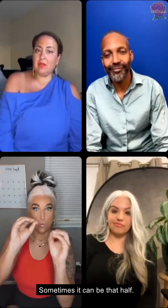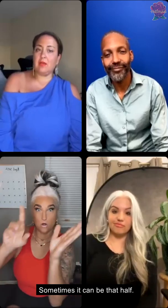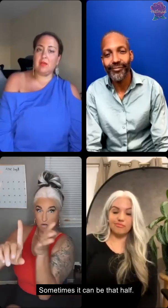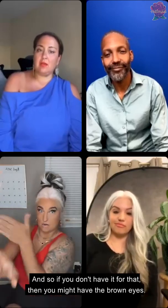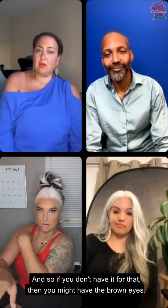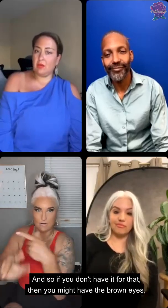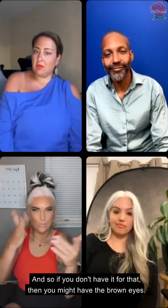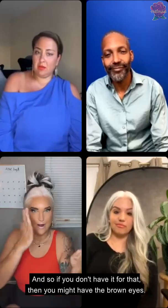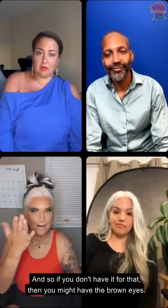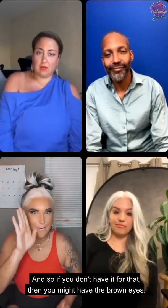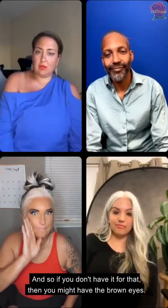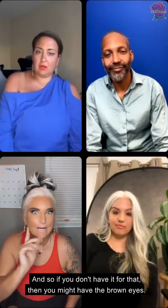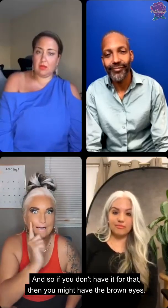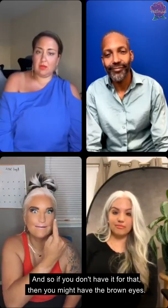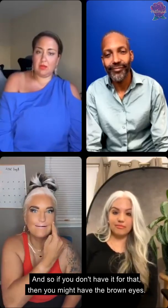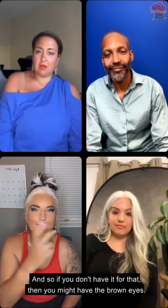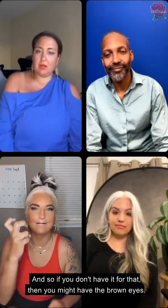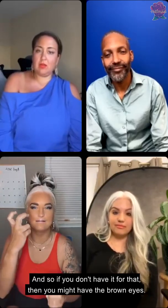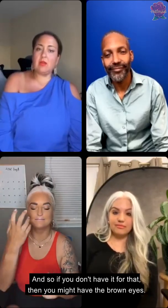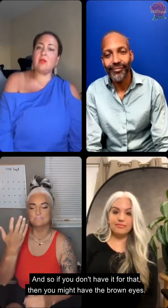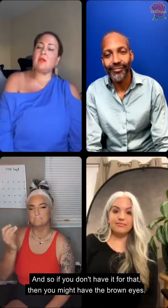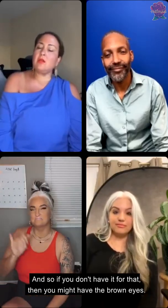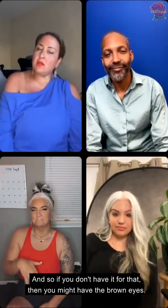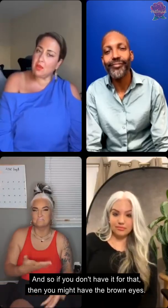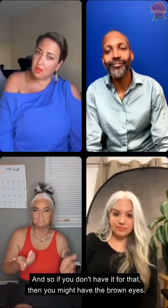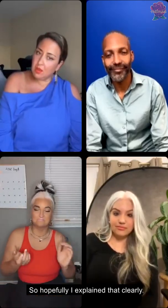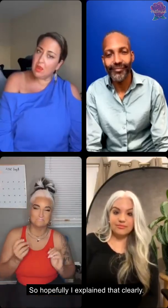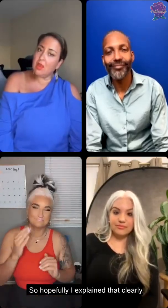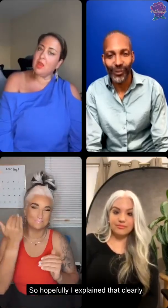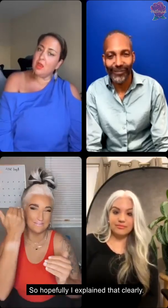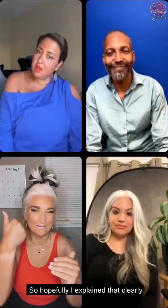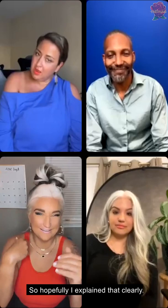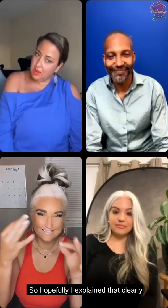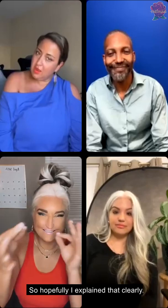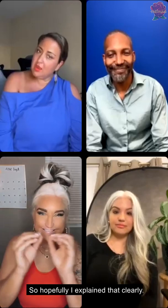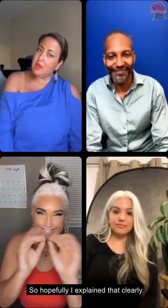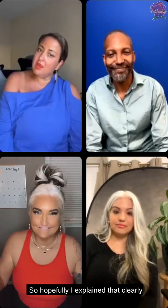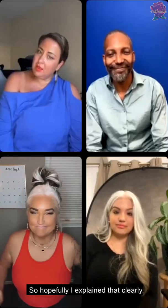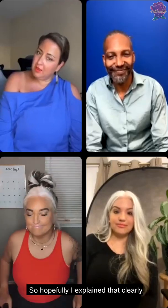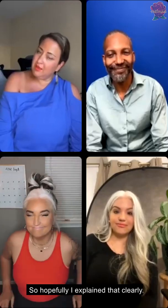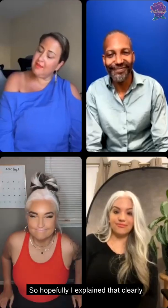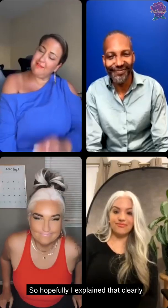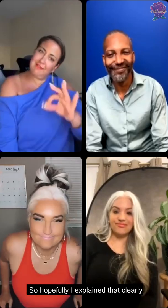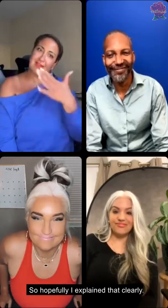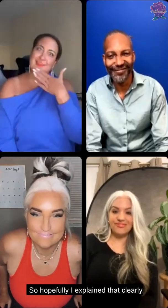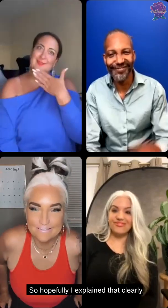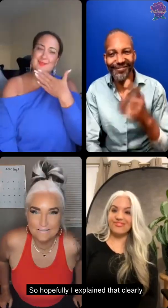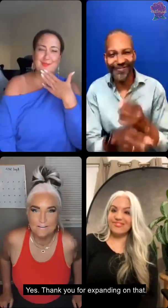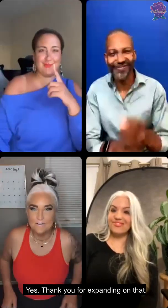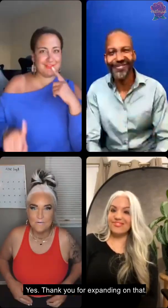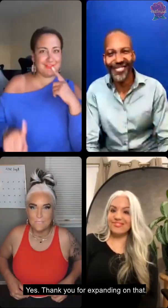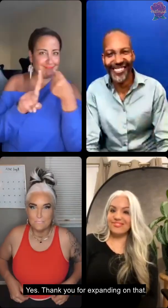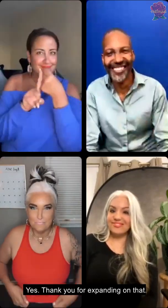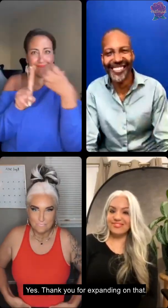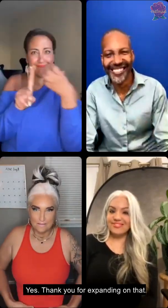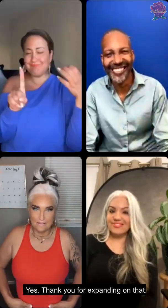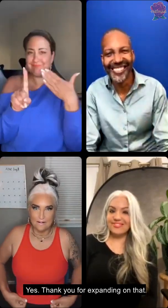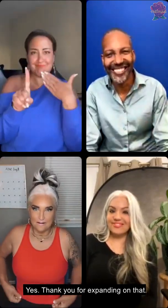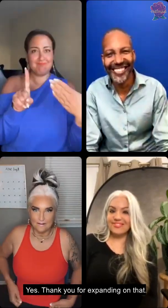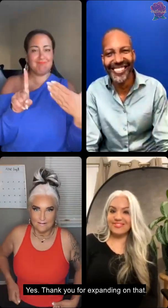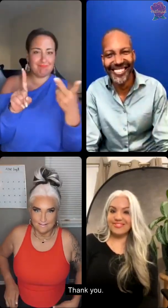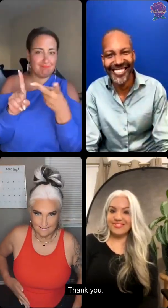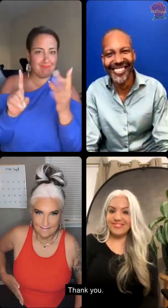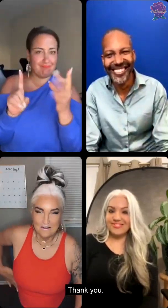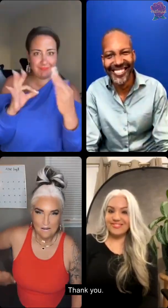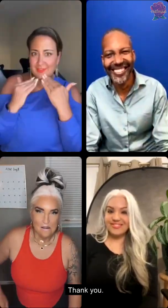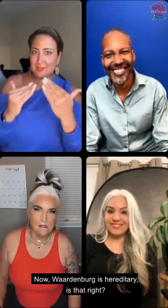Sometimes it, can be that half. And so if you don't have it for that, then you might have the brown eyes. So hopefully I explained that clearly. Yes, thank